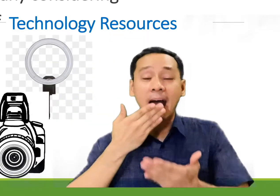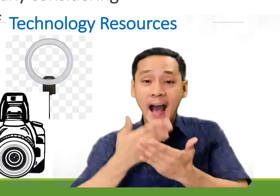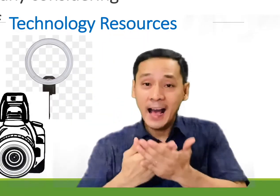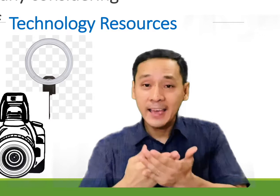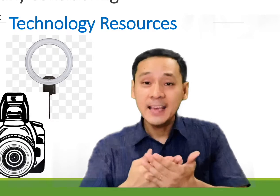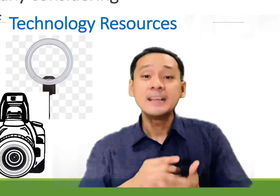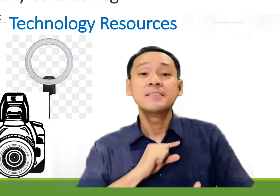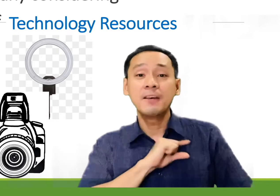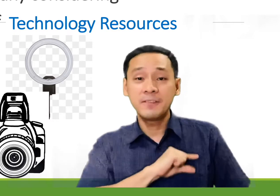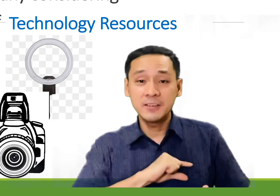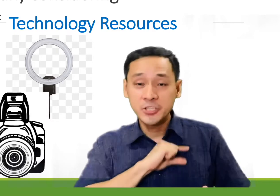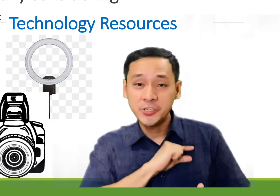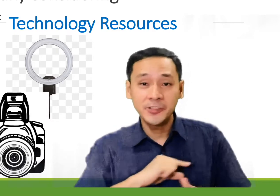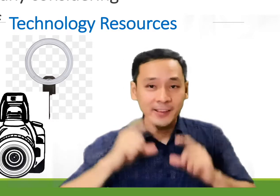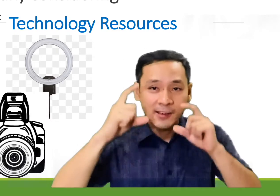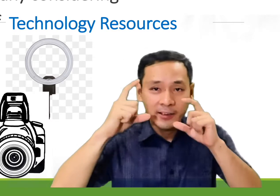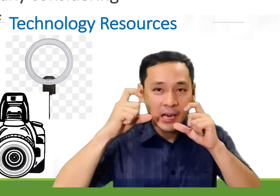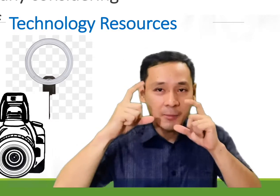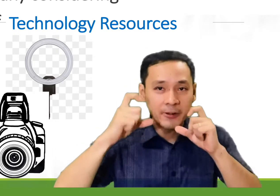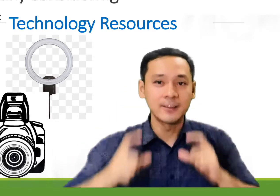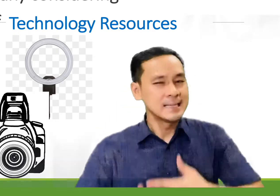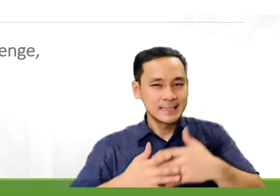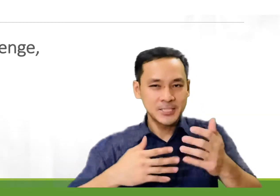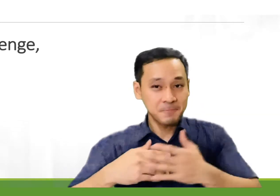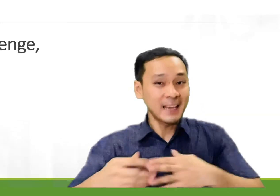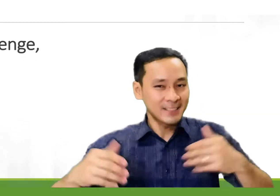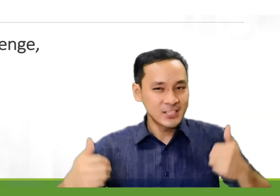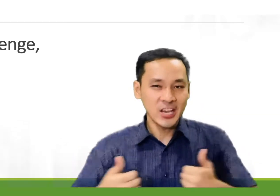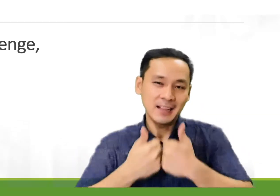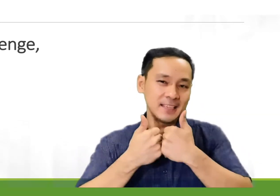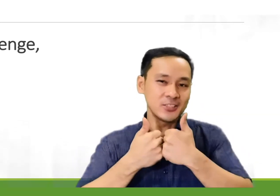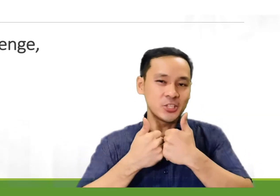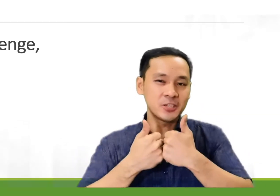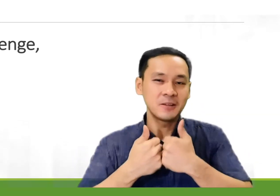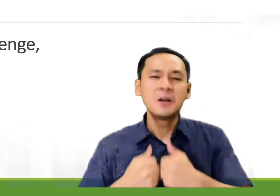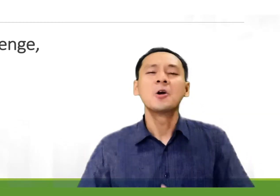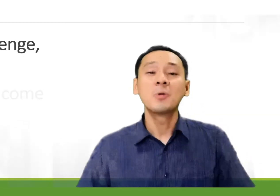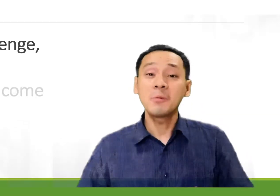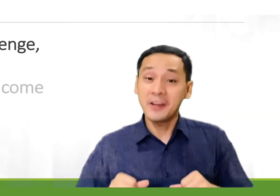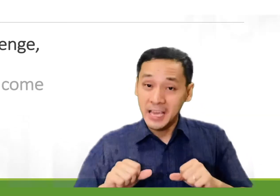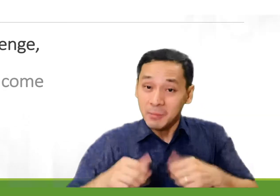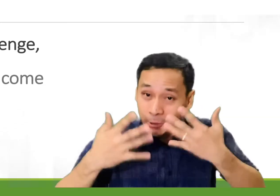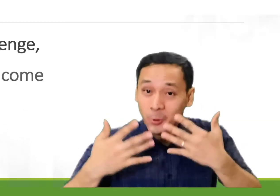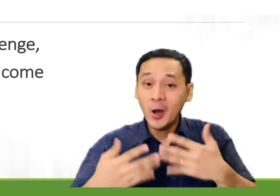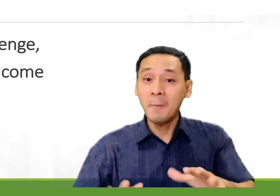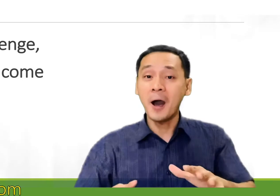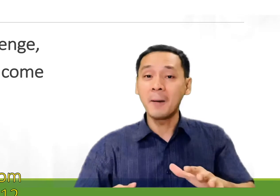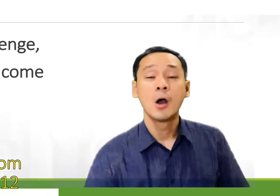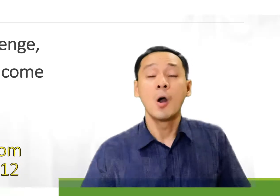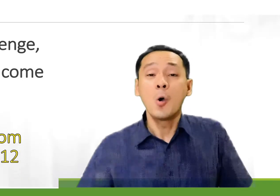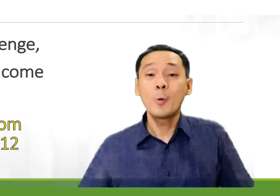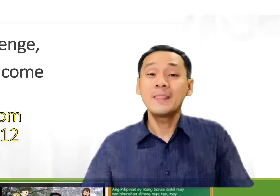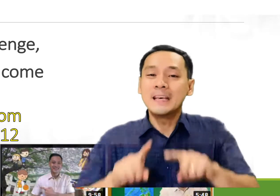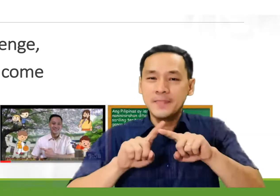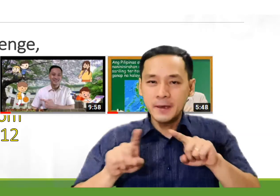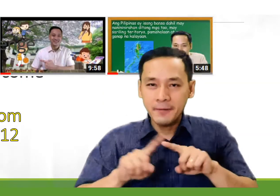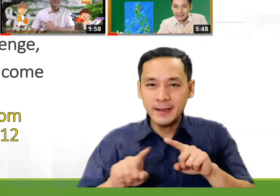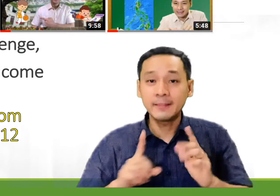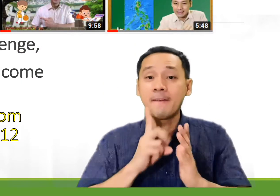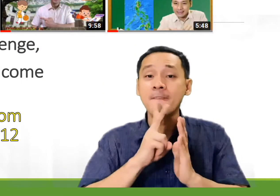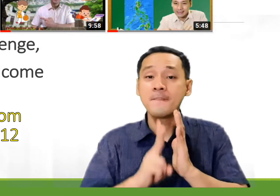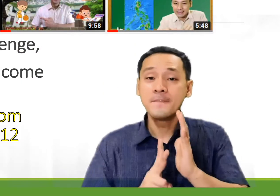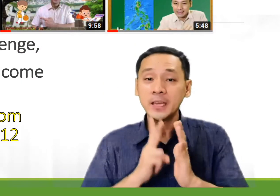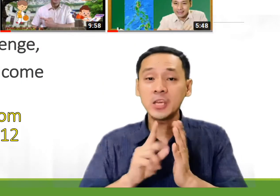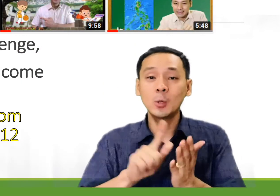and high-definition camera. Despite the challenge, we were able to come up with